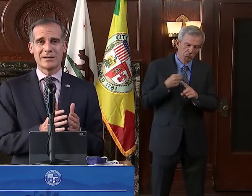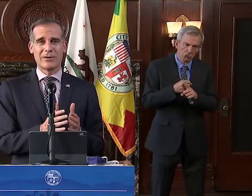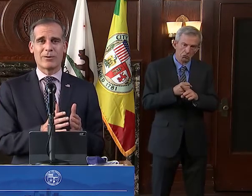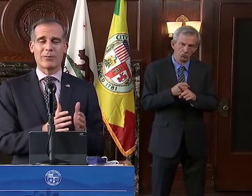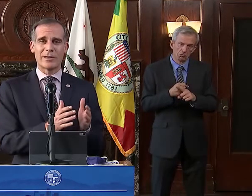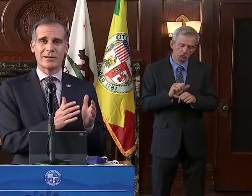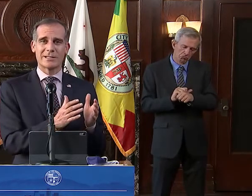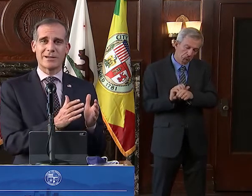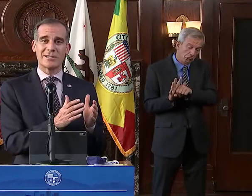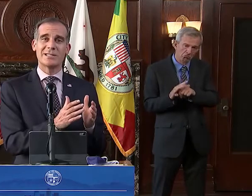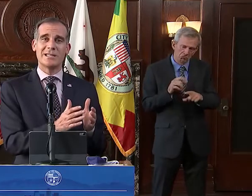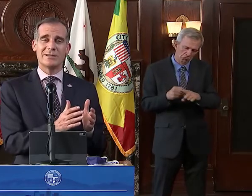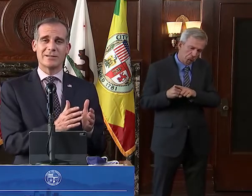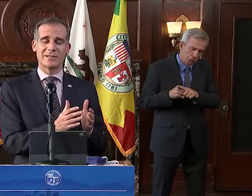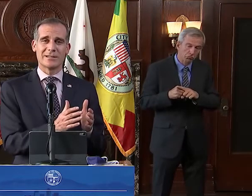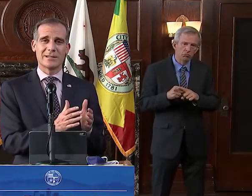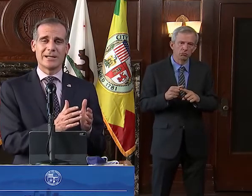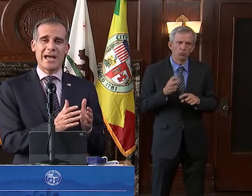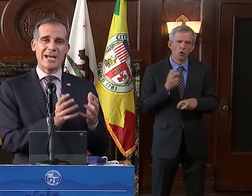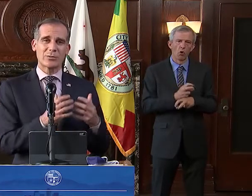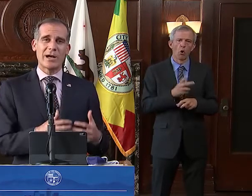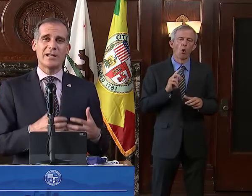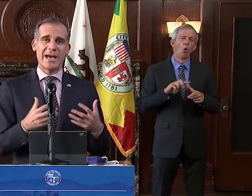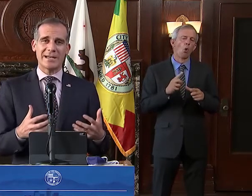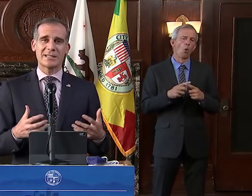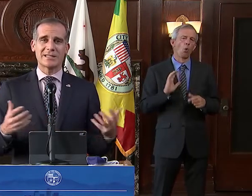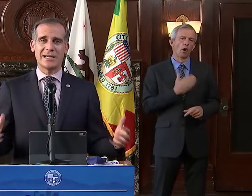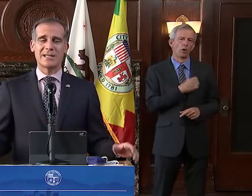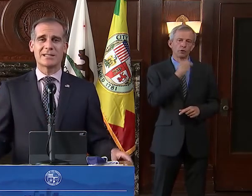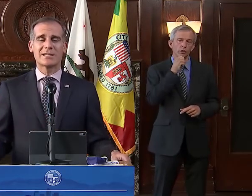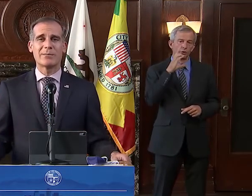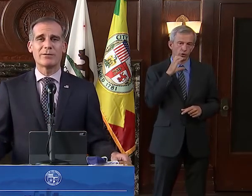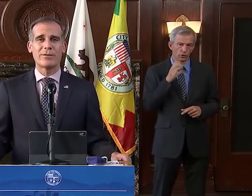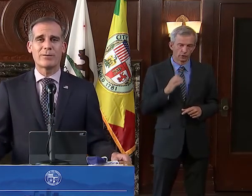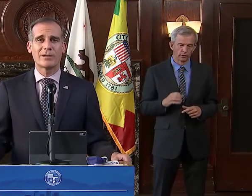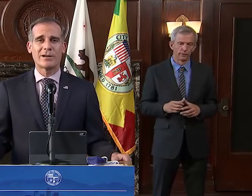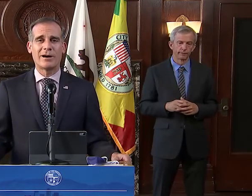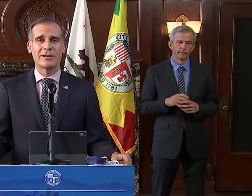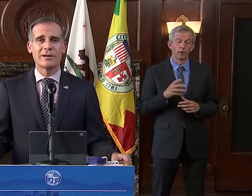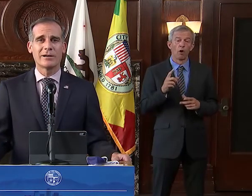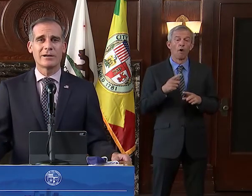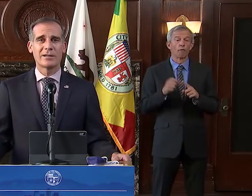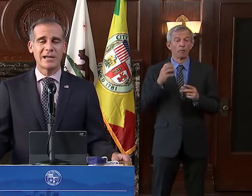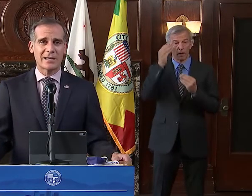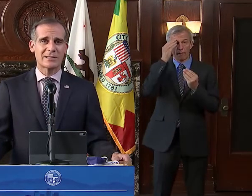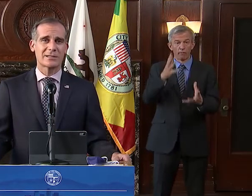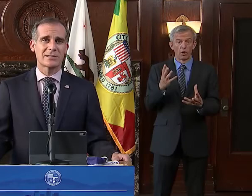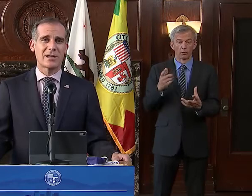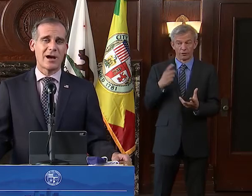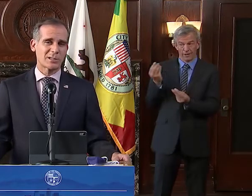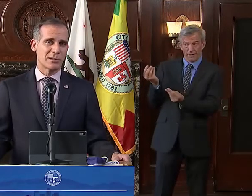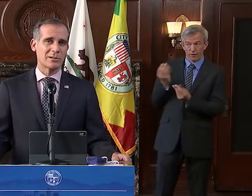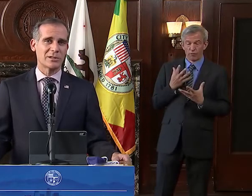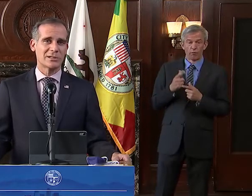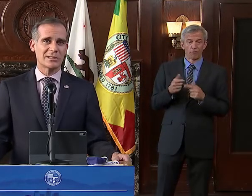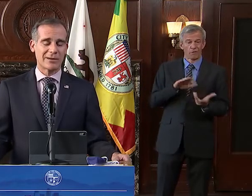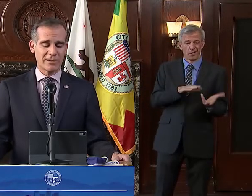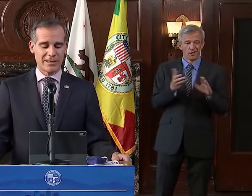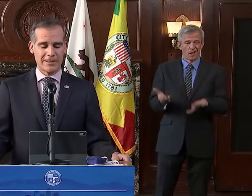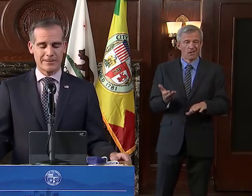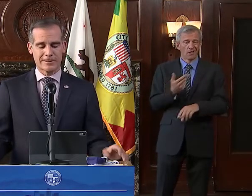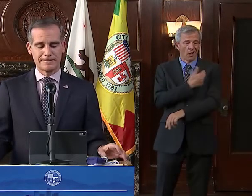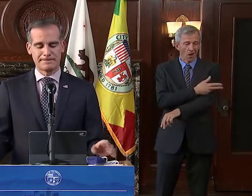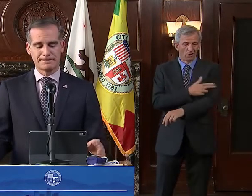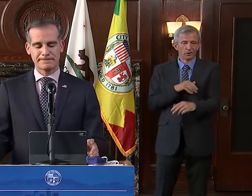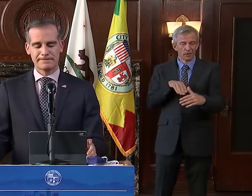deaths, or whether it's our seniors, as well as the data that's coming forward on the deaths, the hospital admissions, and